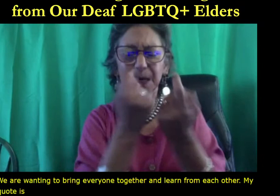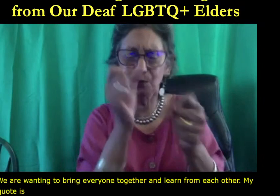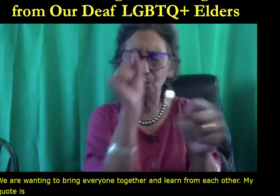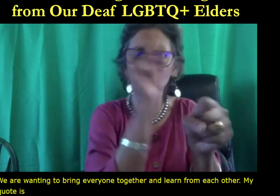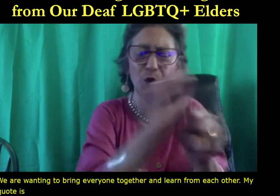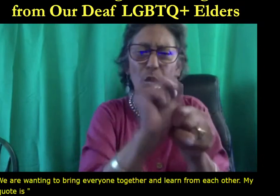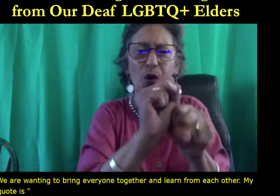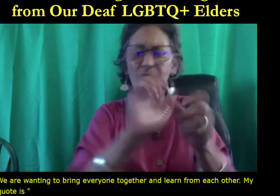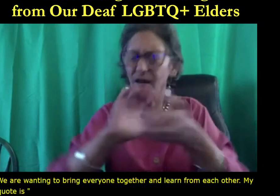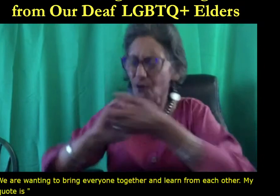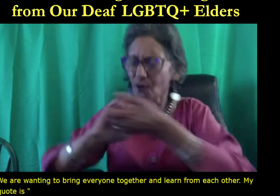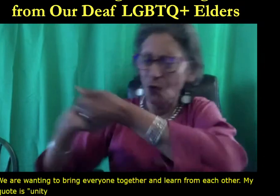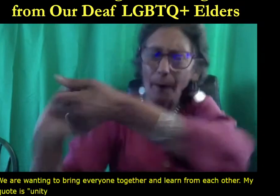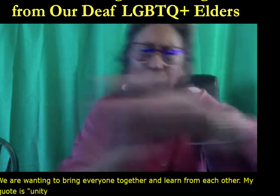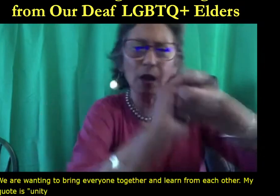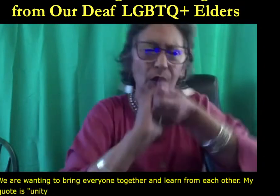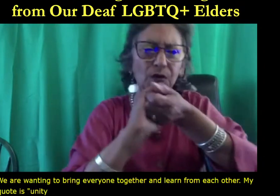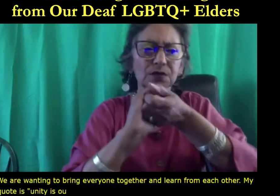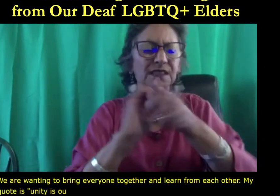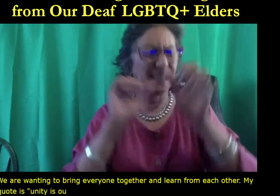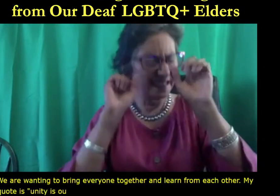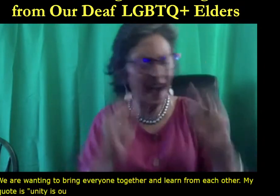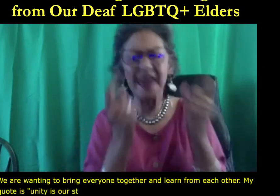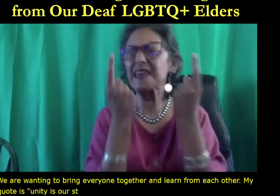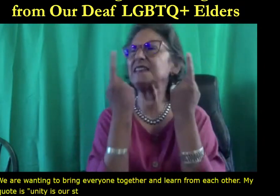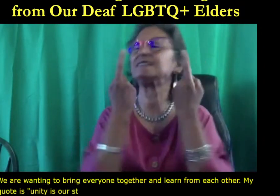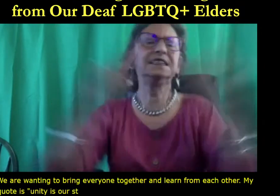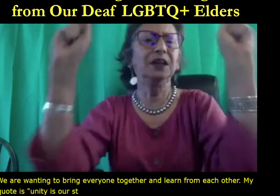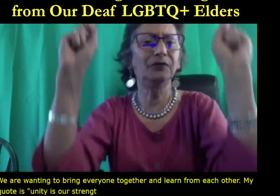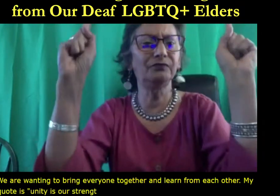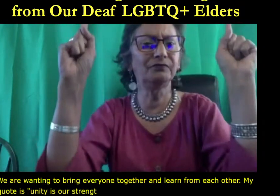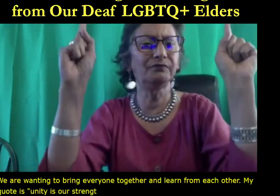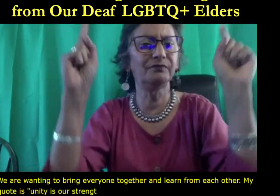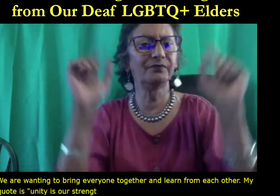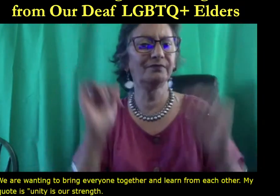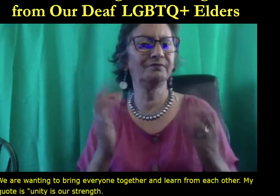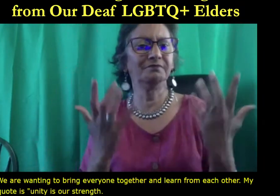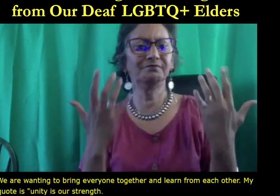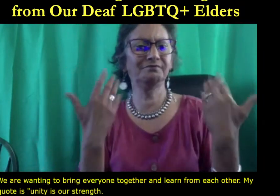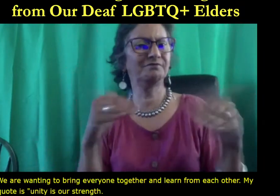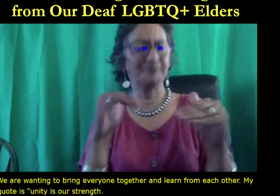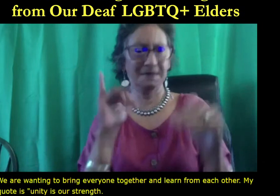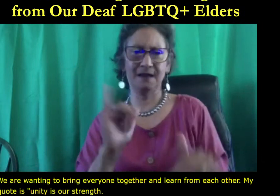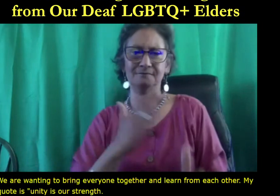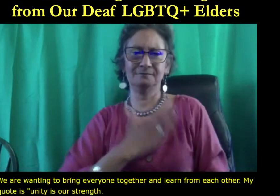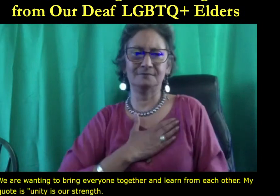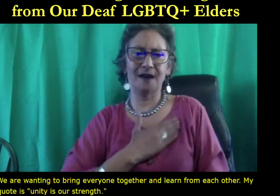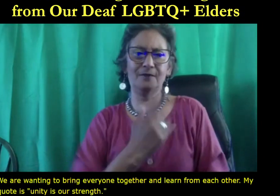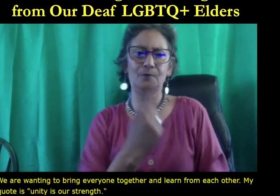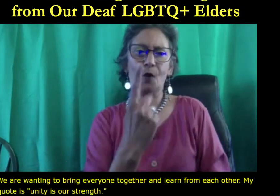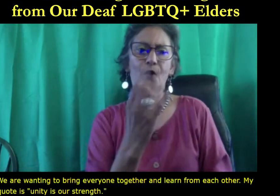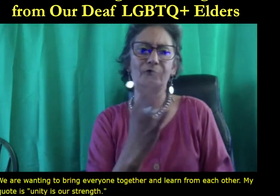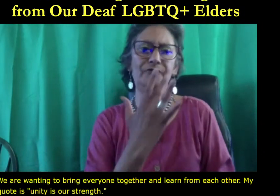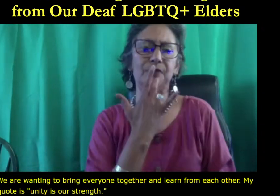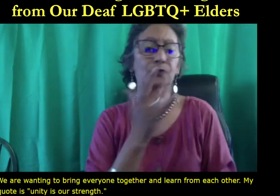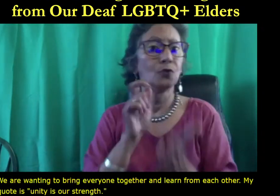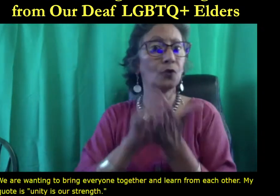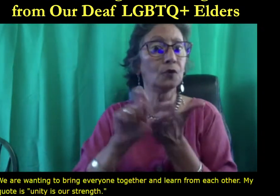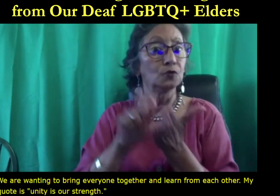our teamwork our collaboration will call will be successful that